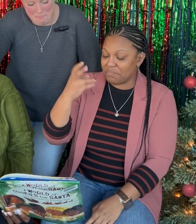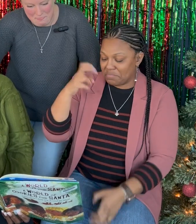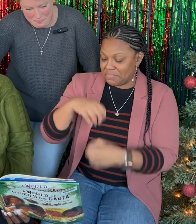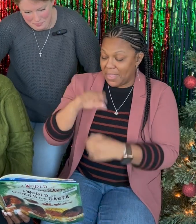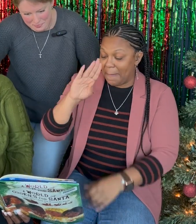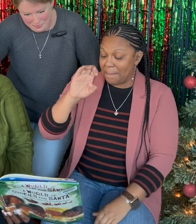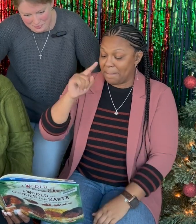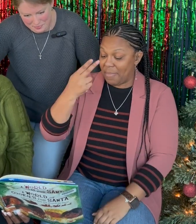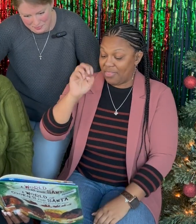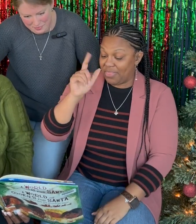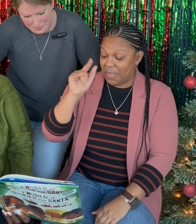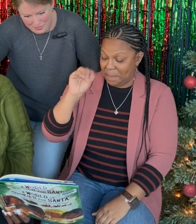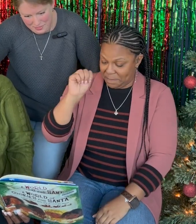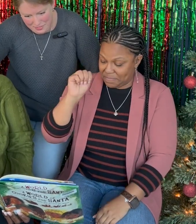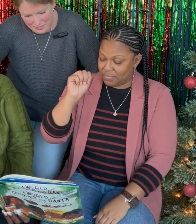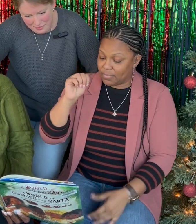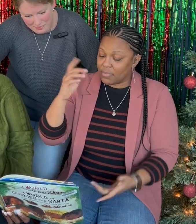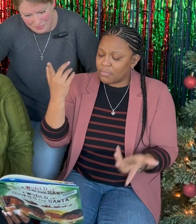Bethlehem.